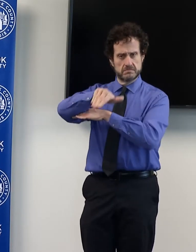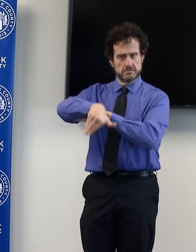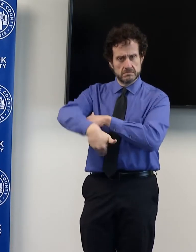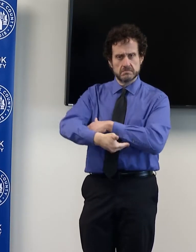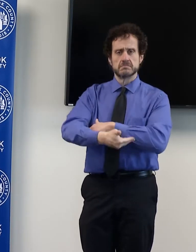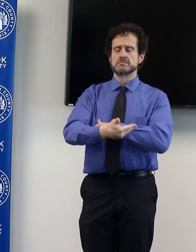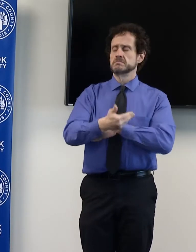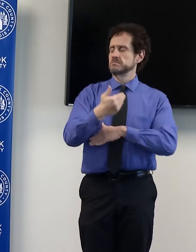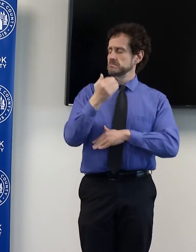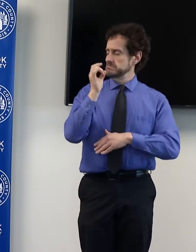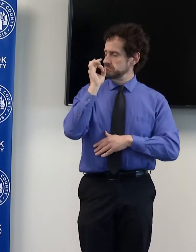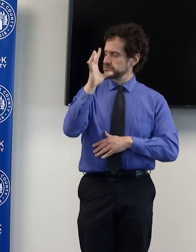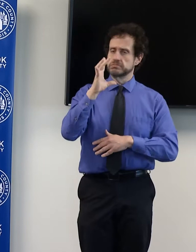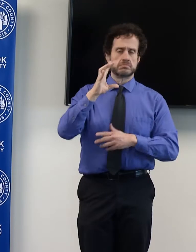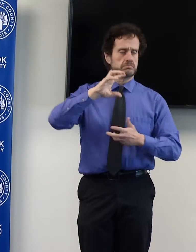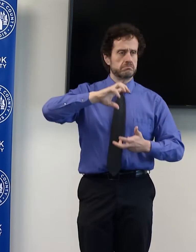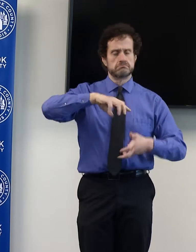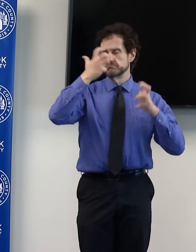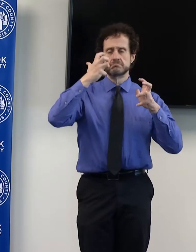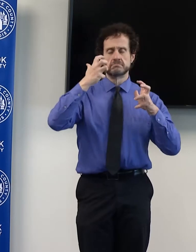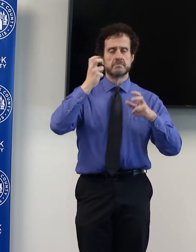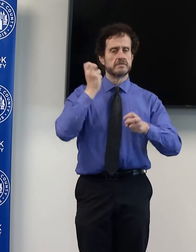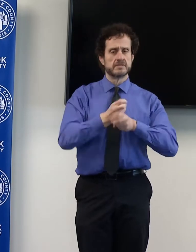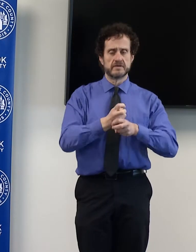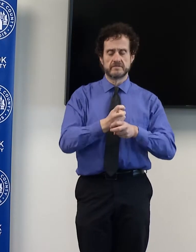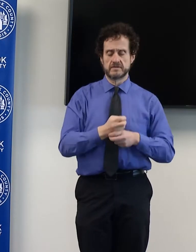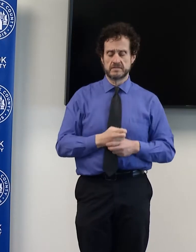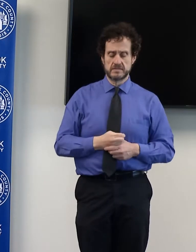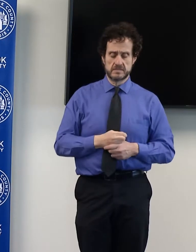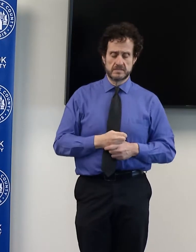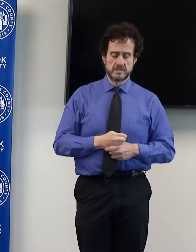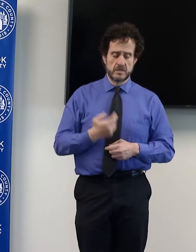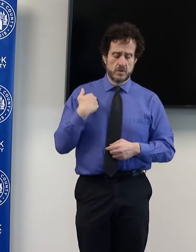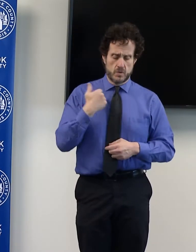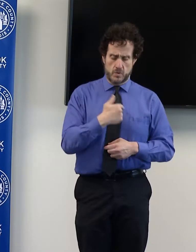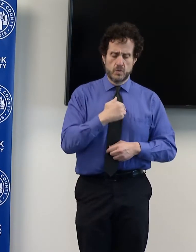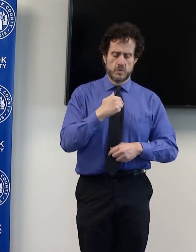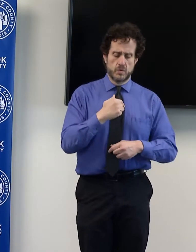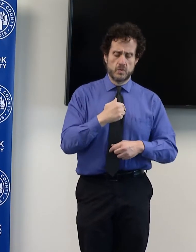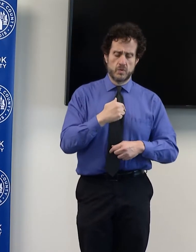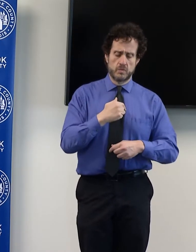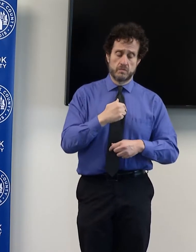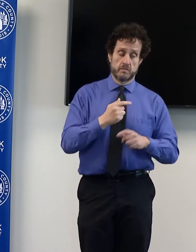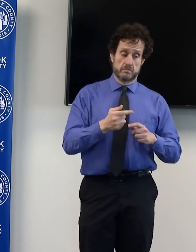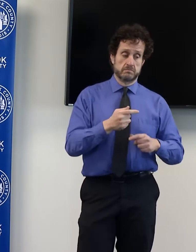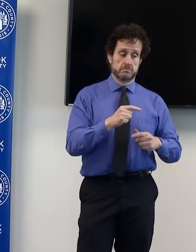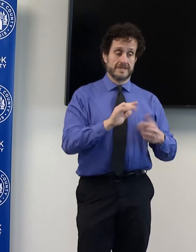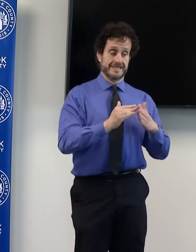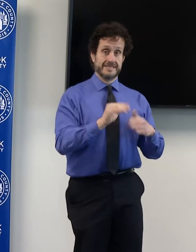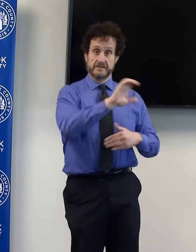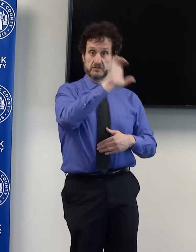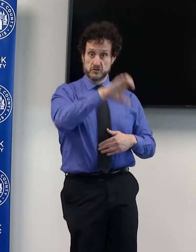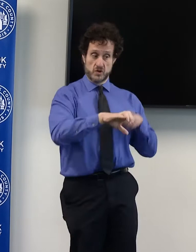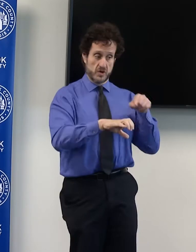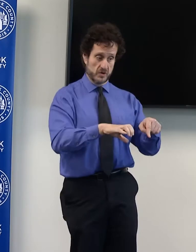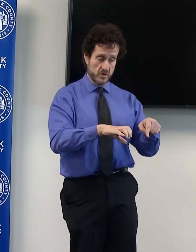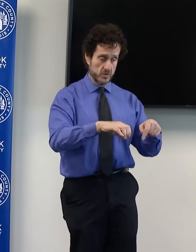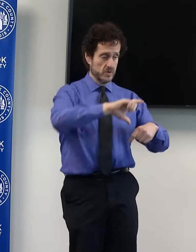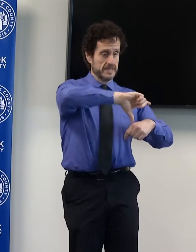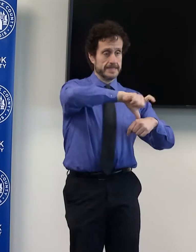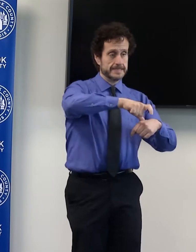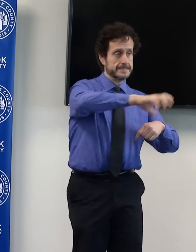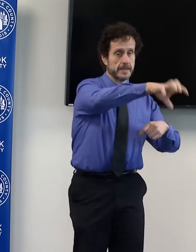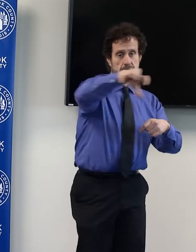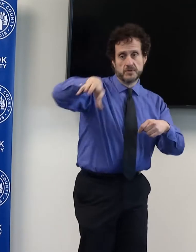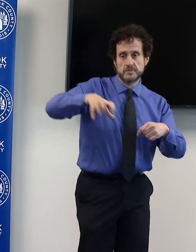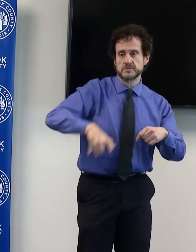difficult, particularly chaotic. We were from, as I said, from the city of Chicago to suburbs all around